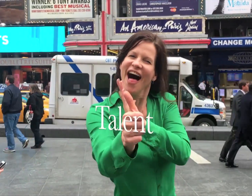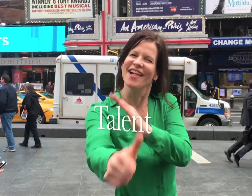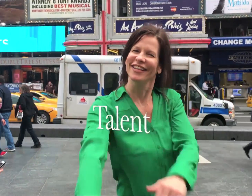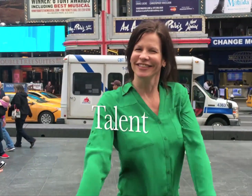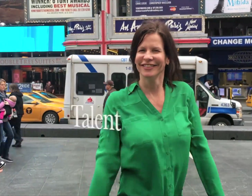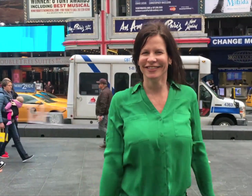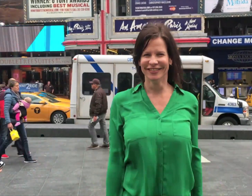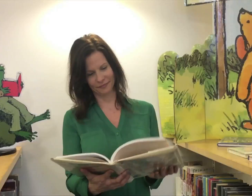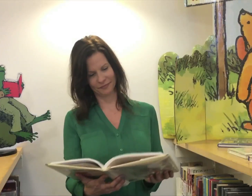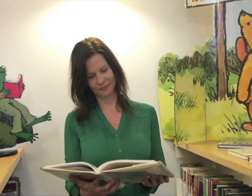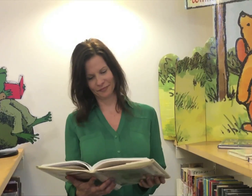Talent.